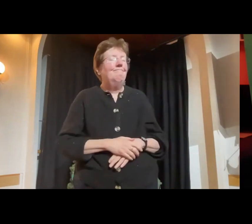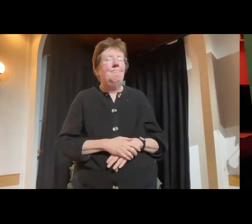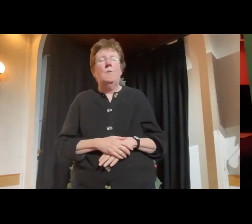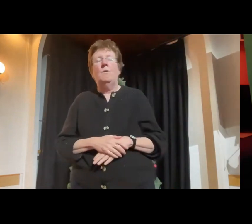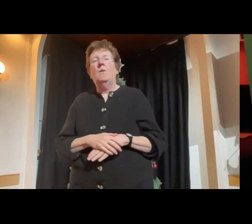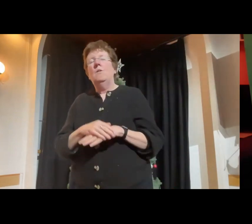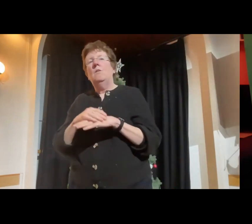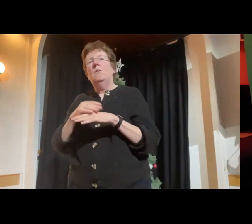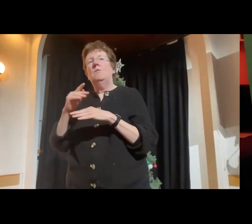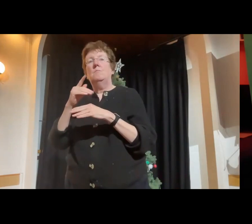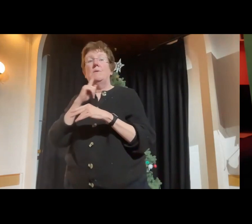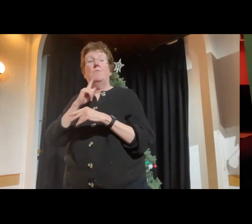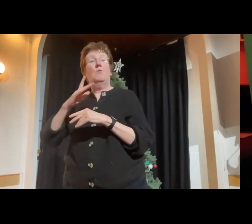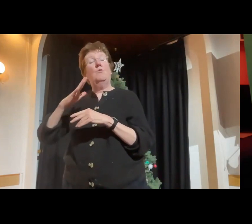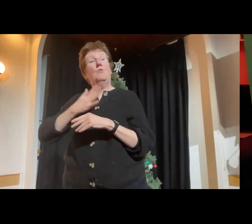being developed.